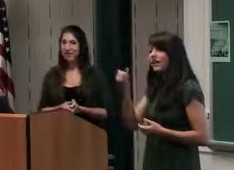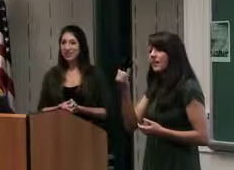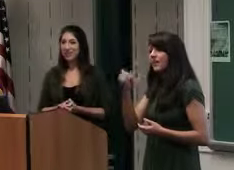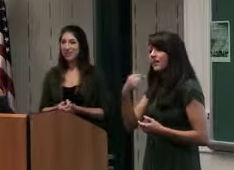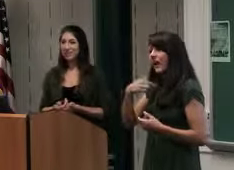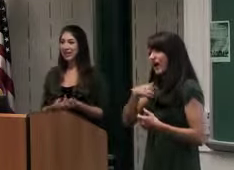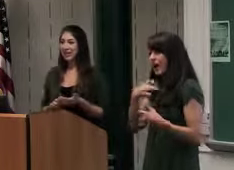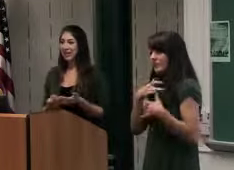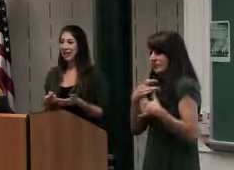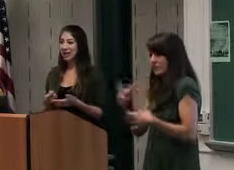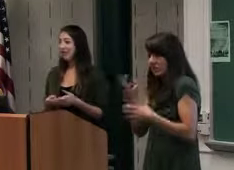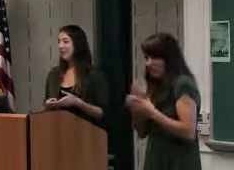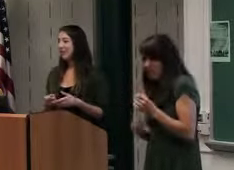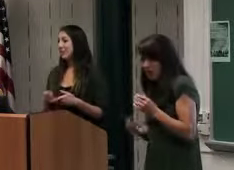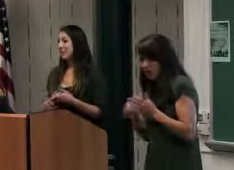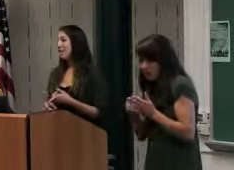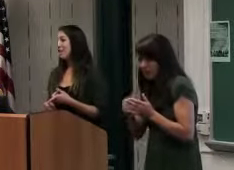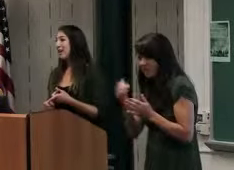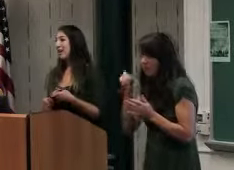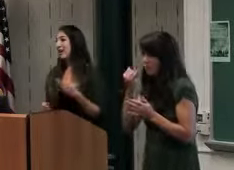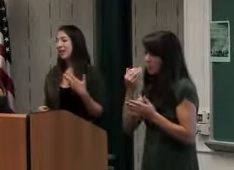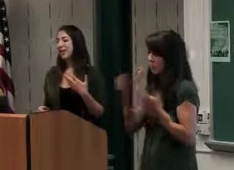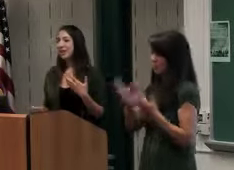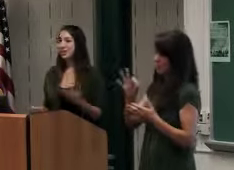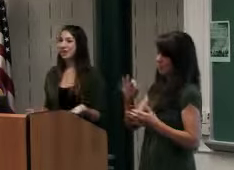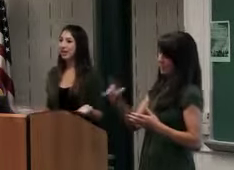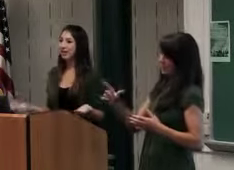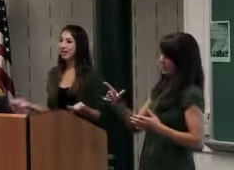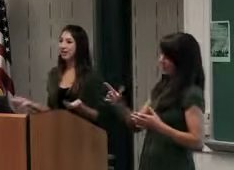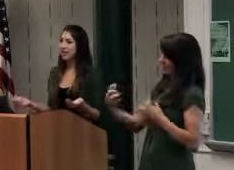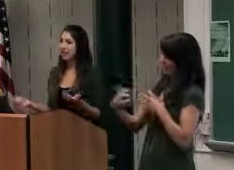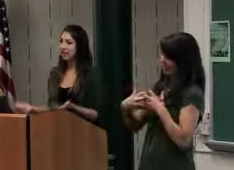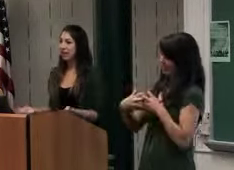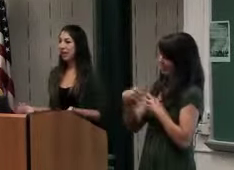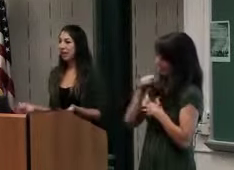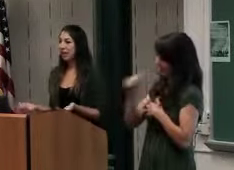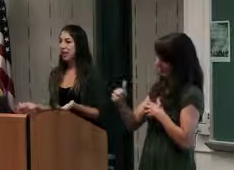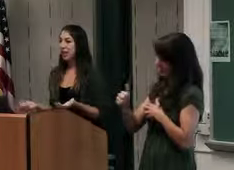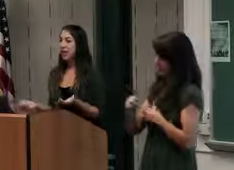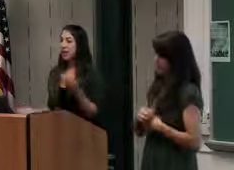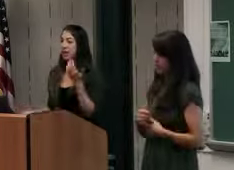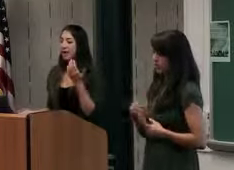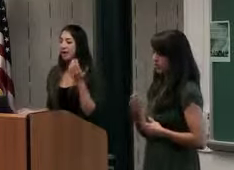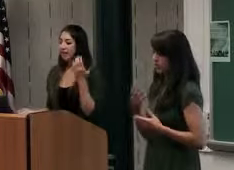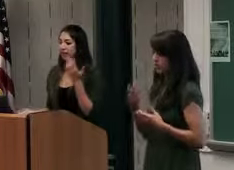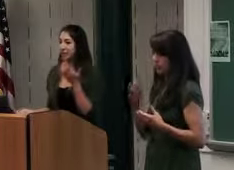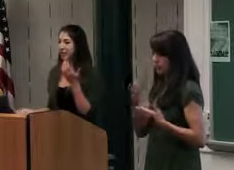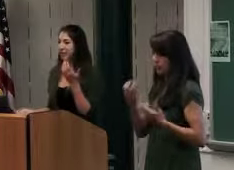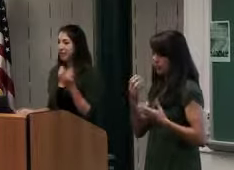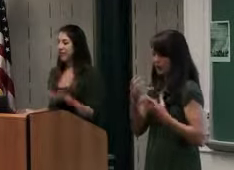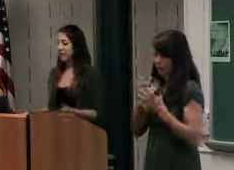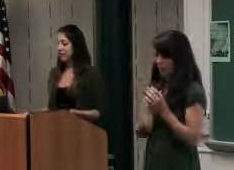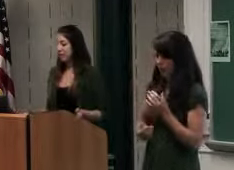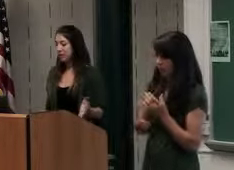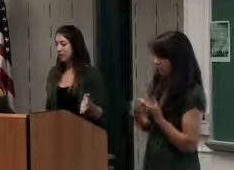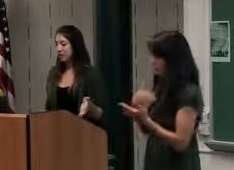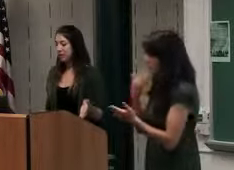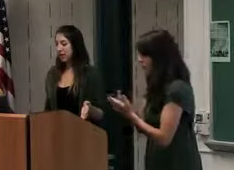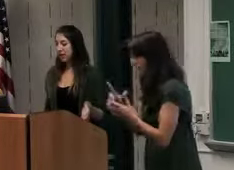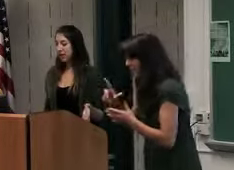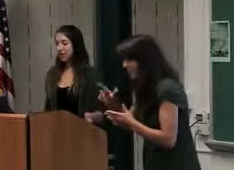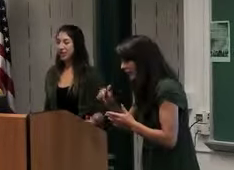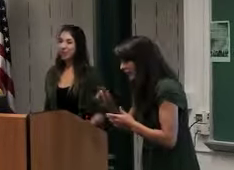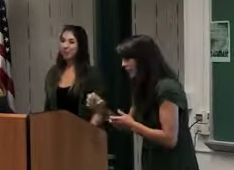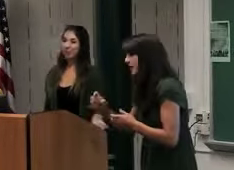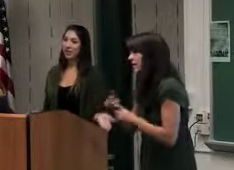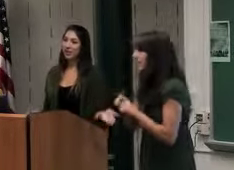me, because either I get lost trying to get there, or I get lost on the campus and I'm late. But I learned that if I want to do